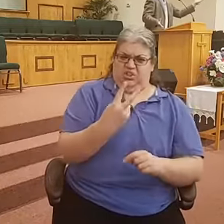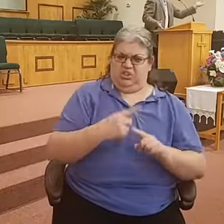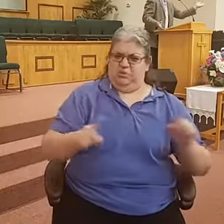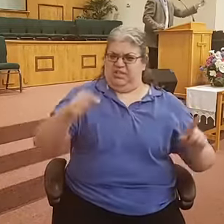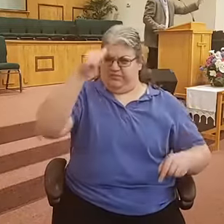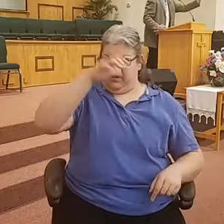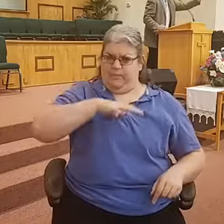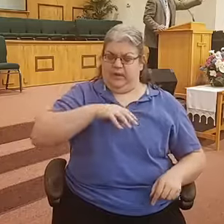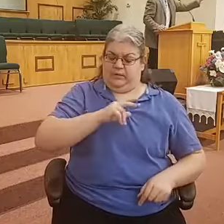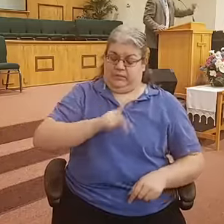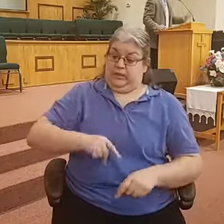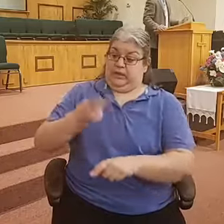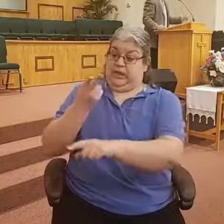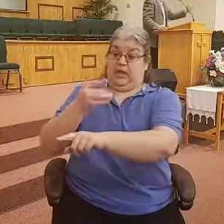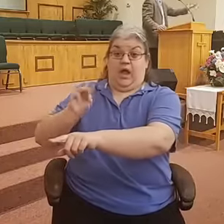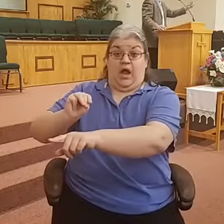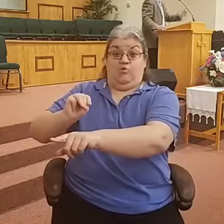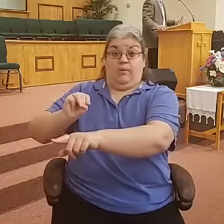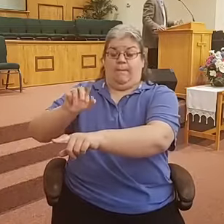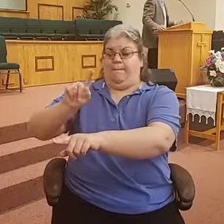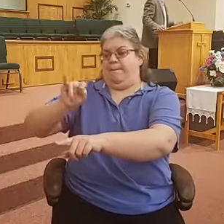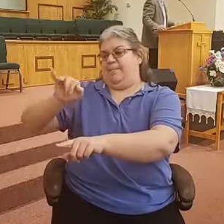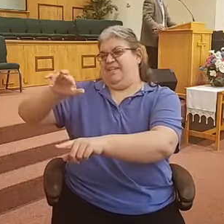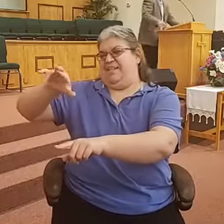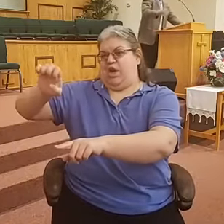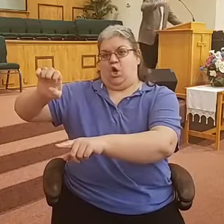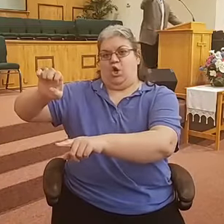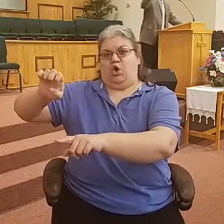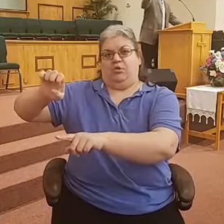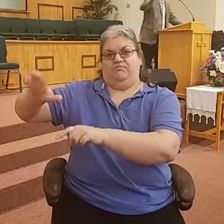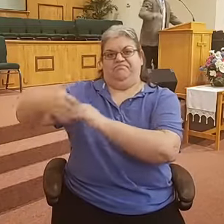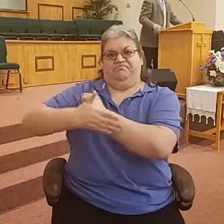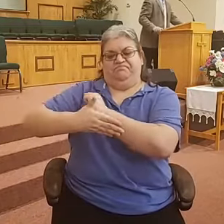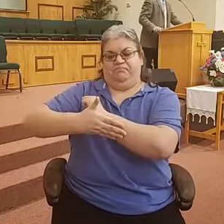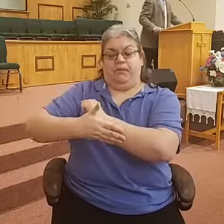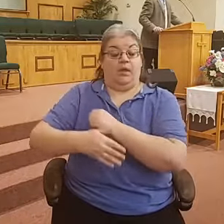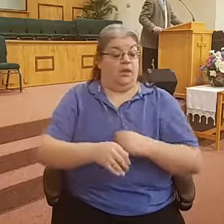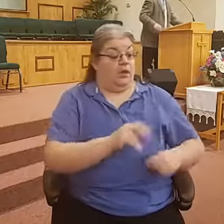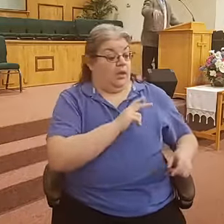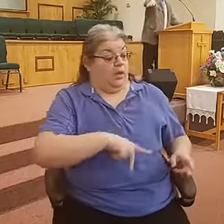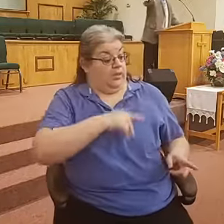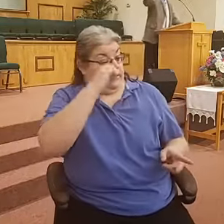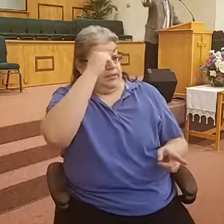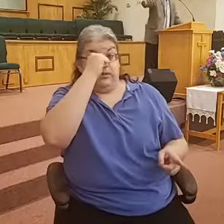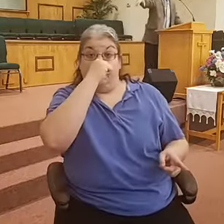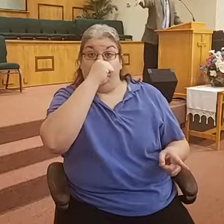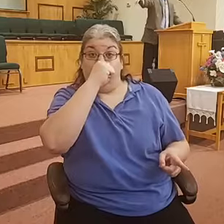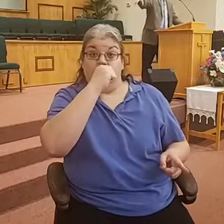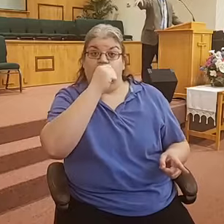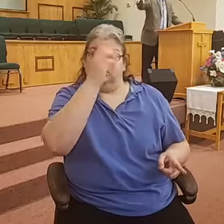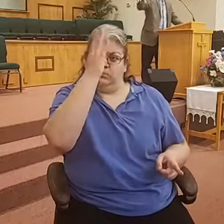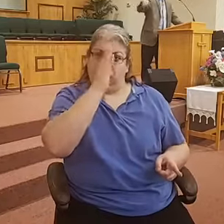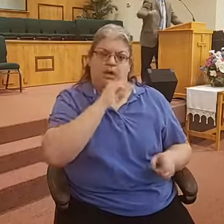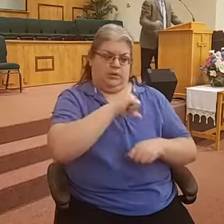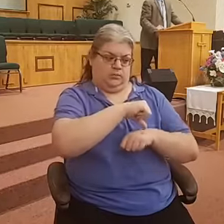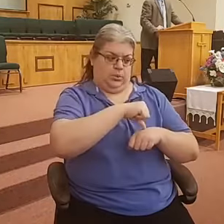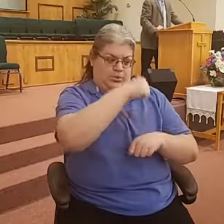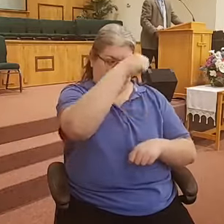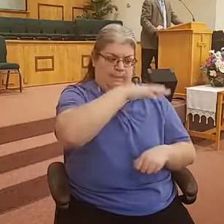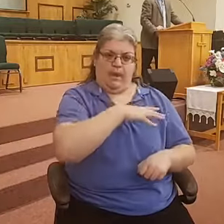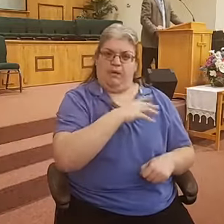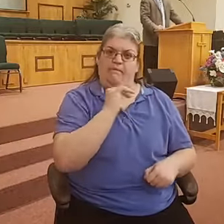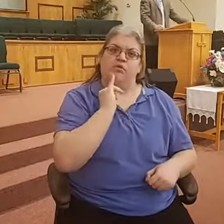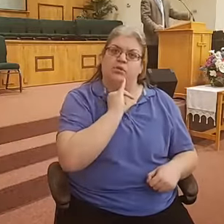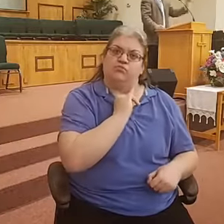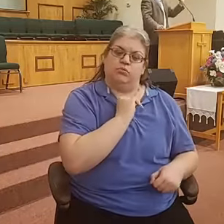King Hiram of Tyre, or the king of Tyre, and King Solomon, God's anointed man for Israel.